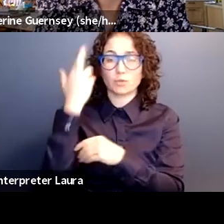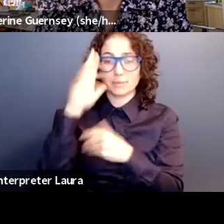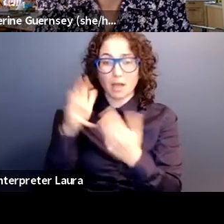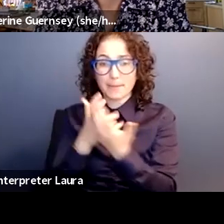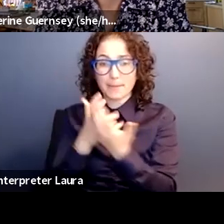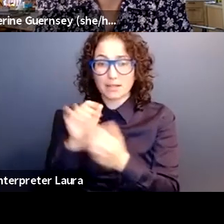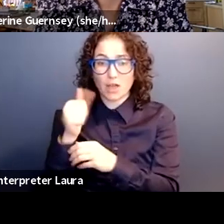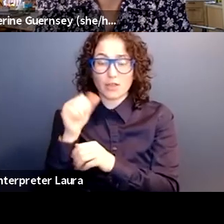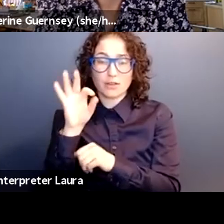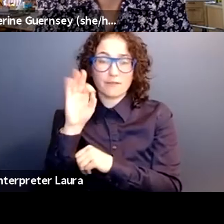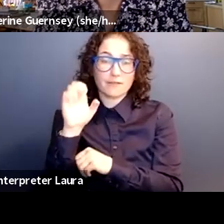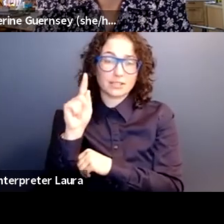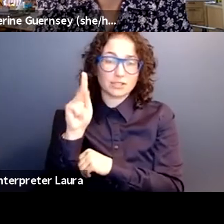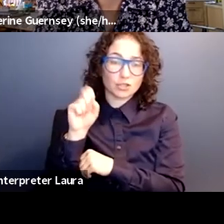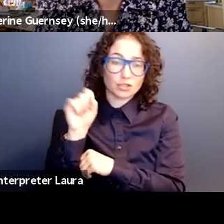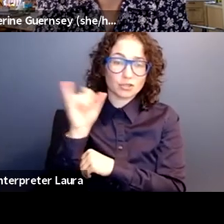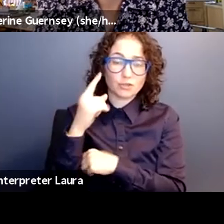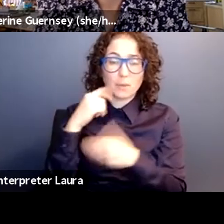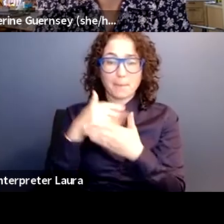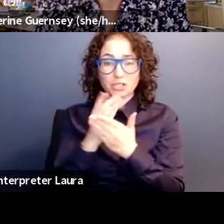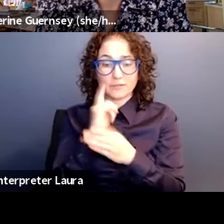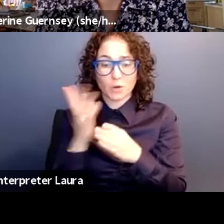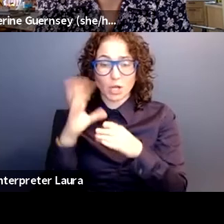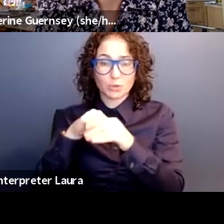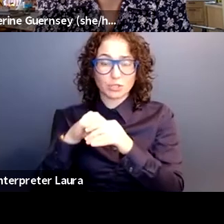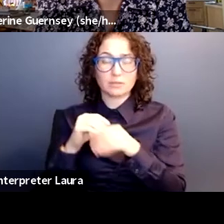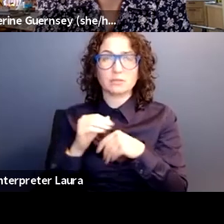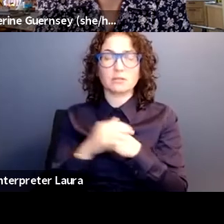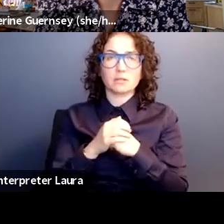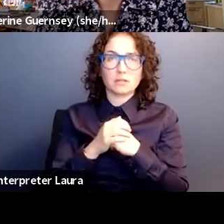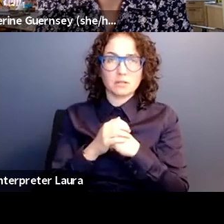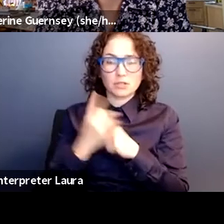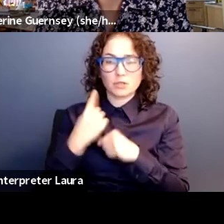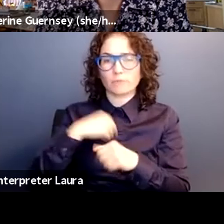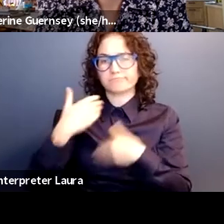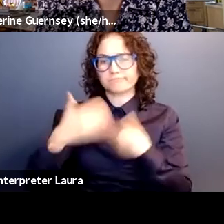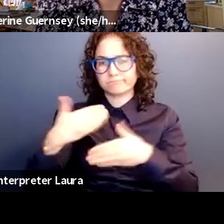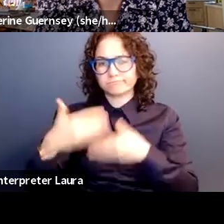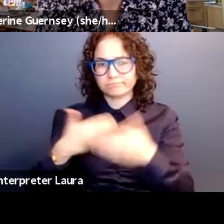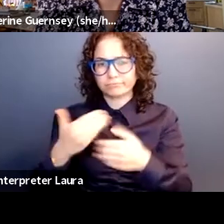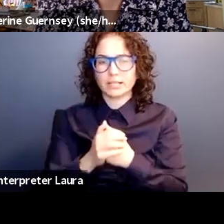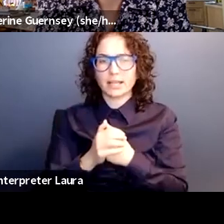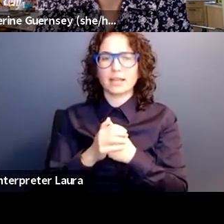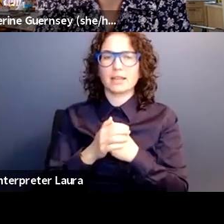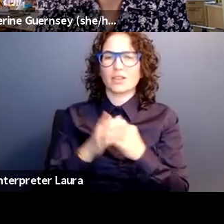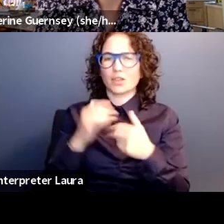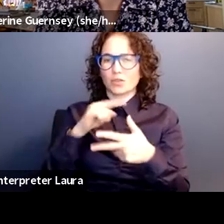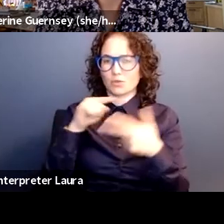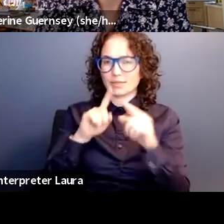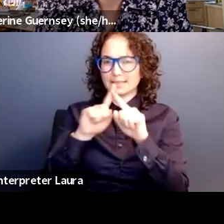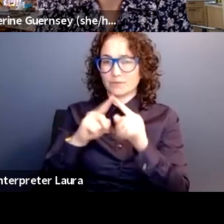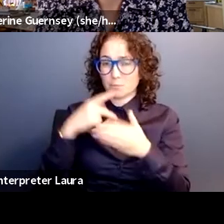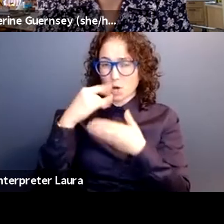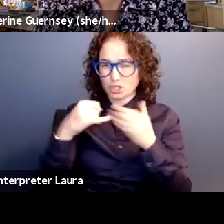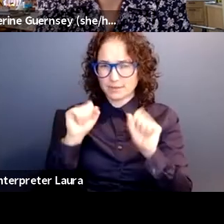other features as well for budgeting for inclusion? And so we went through a series of processes looking at 3 different projects to